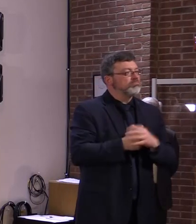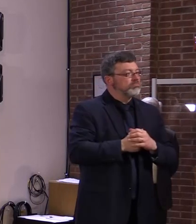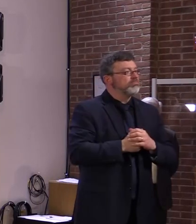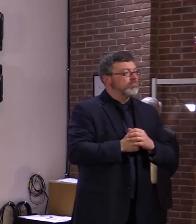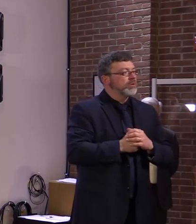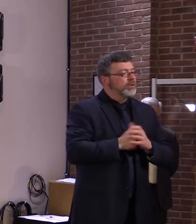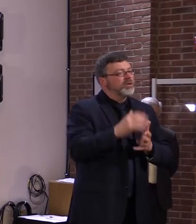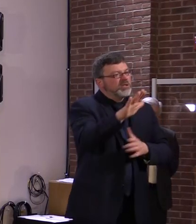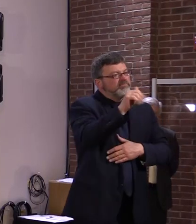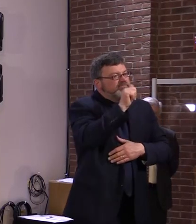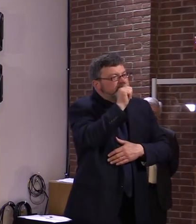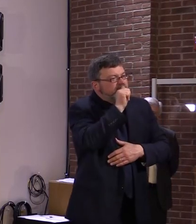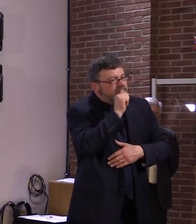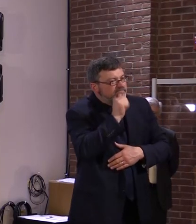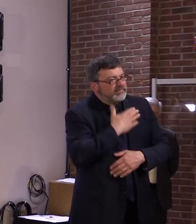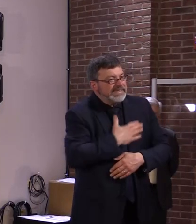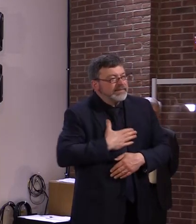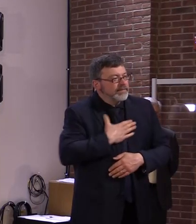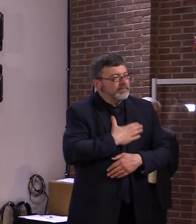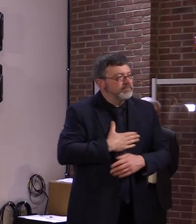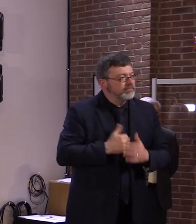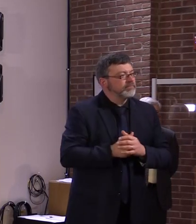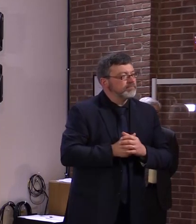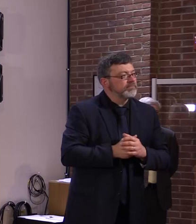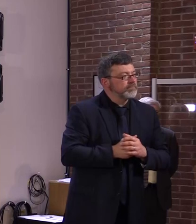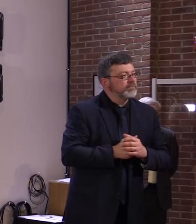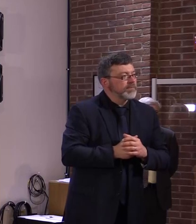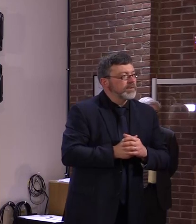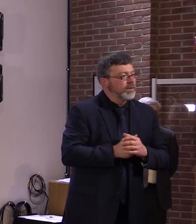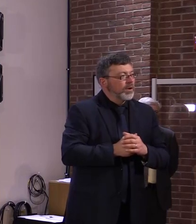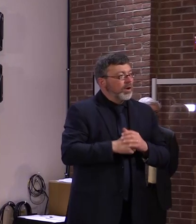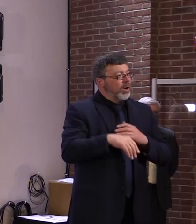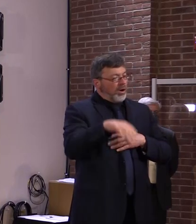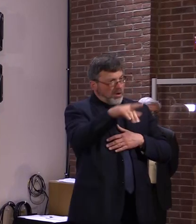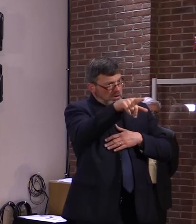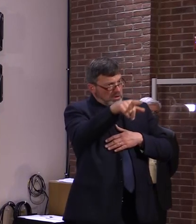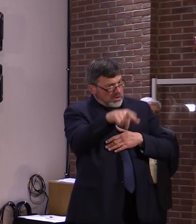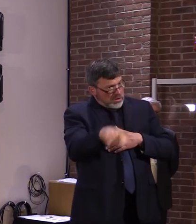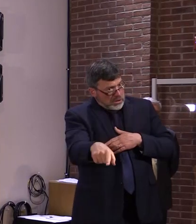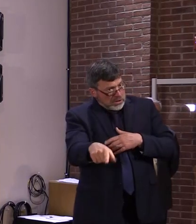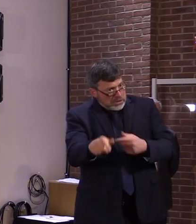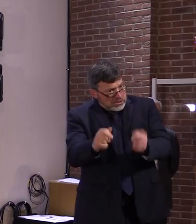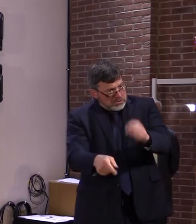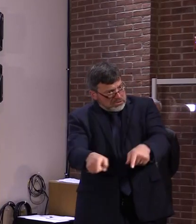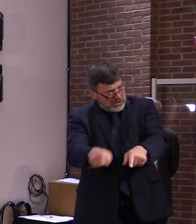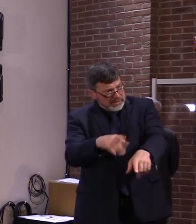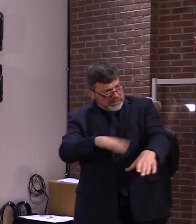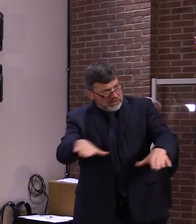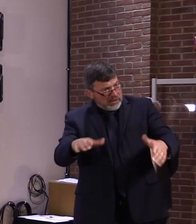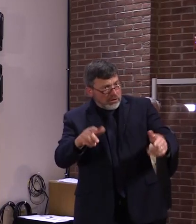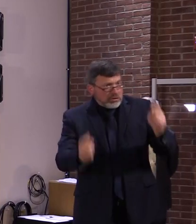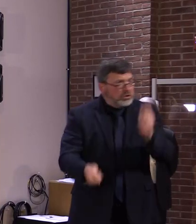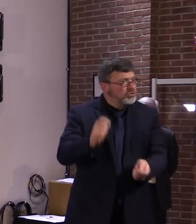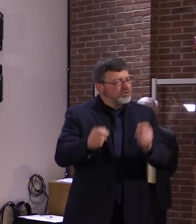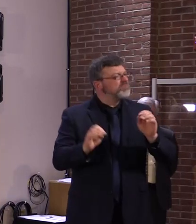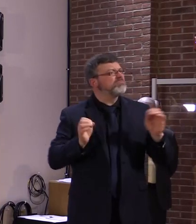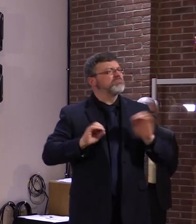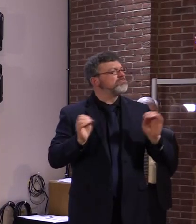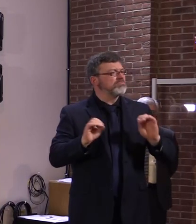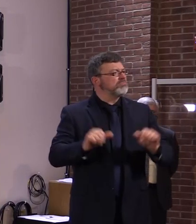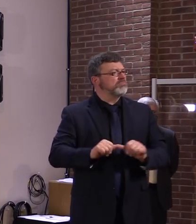of needing to have behavior change or anything of that sort. Finally, why, I guess, are you and the governor